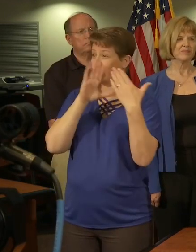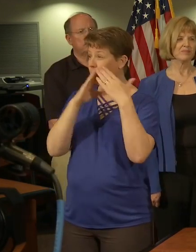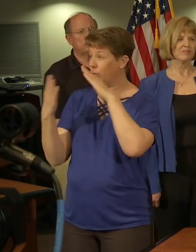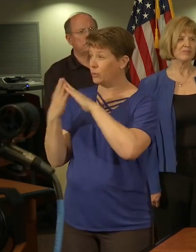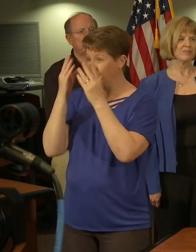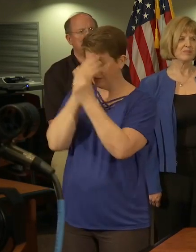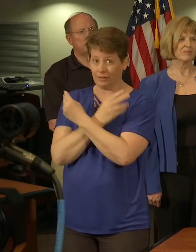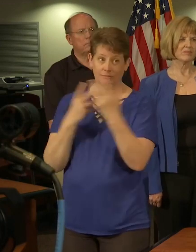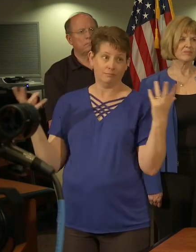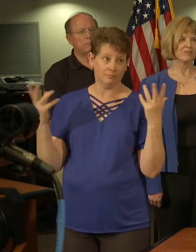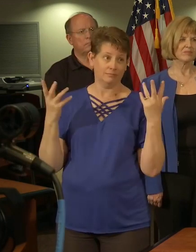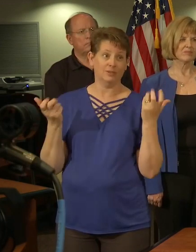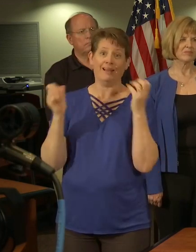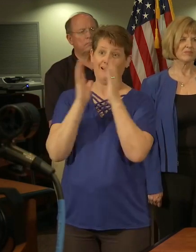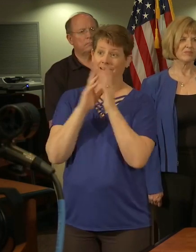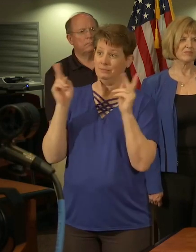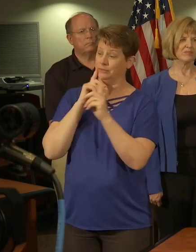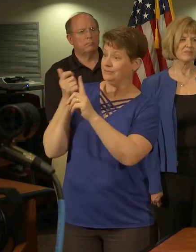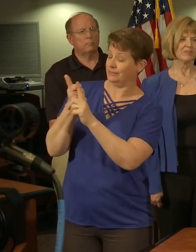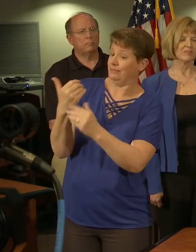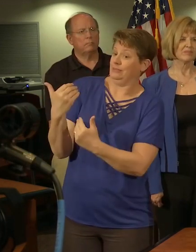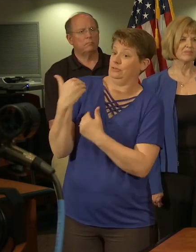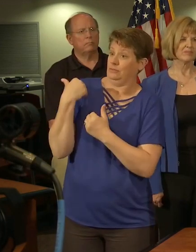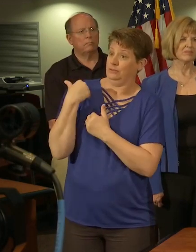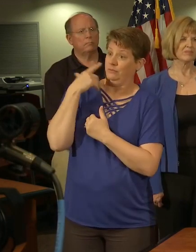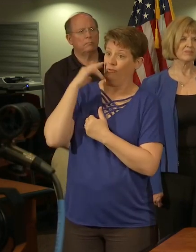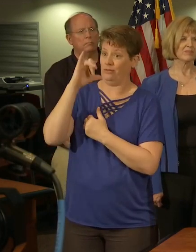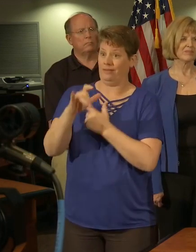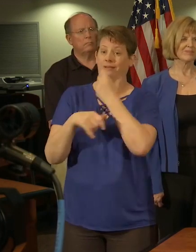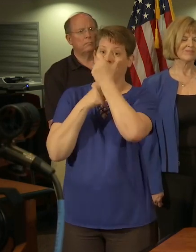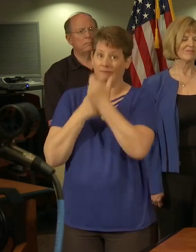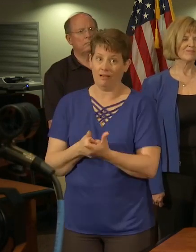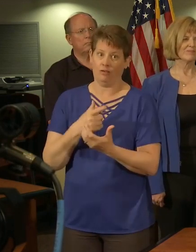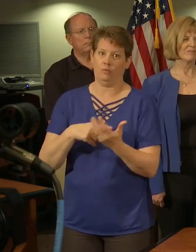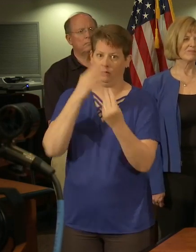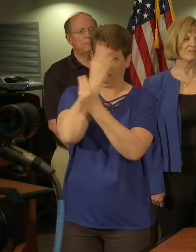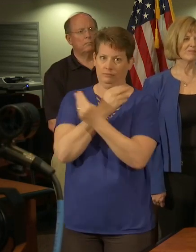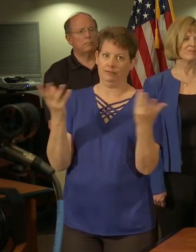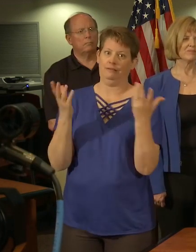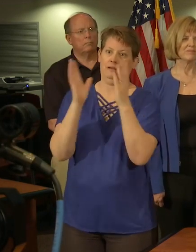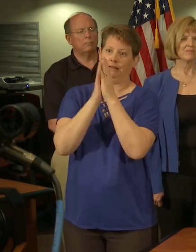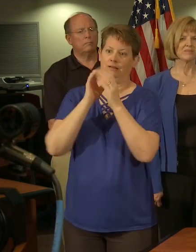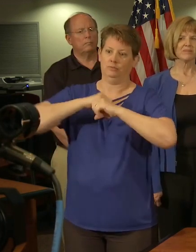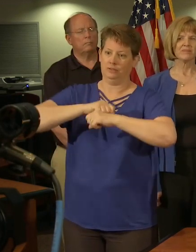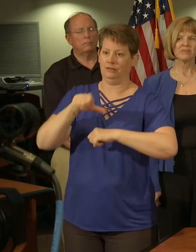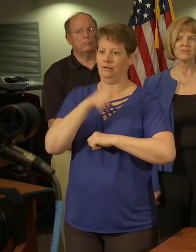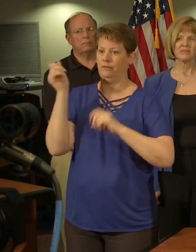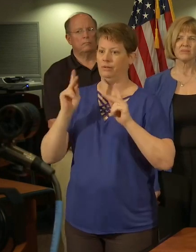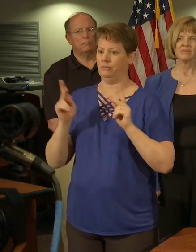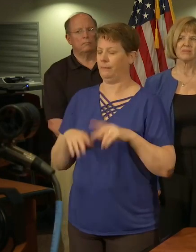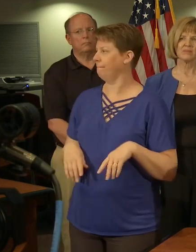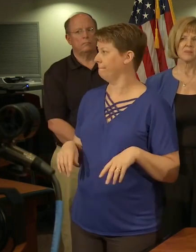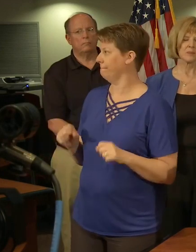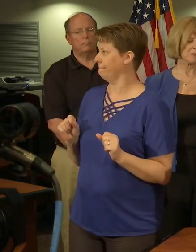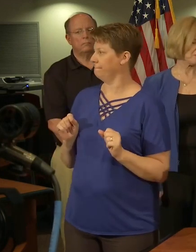community-wide messages to ask people to take responsibility, to follow the guidance they've been given to protect others.